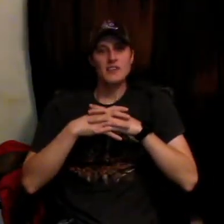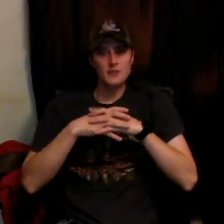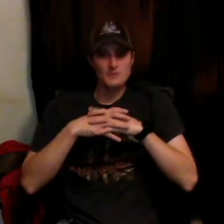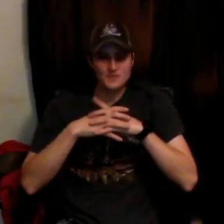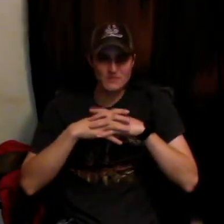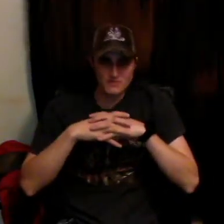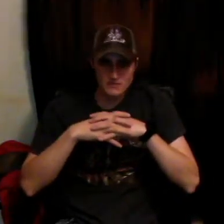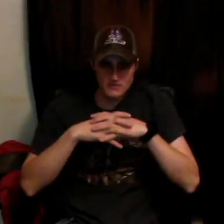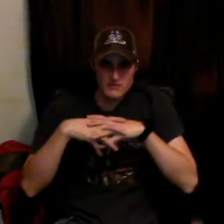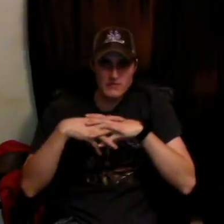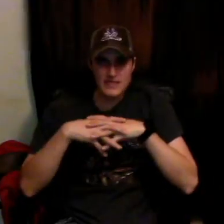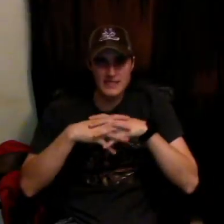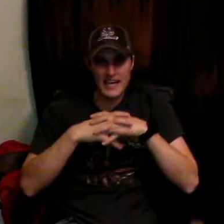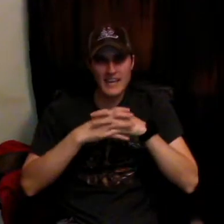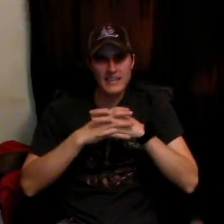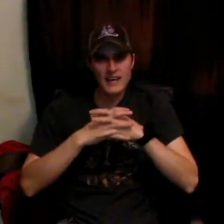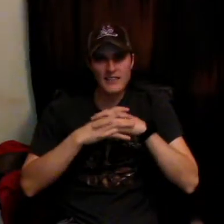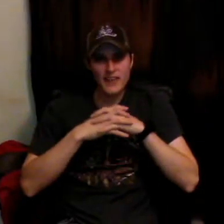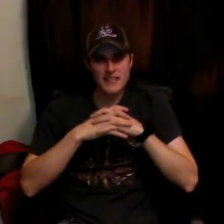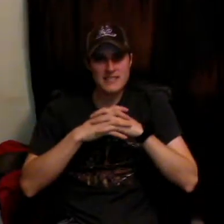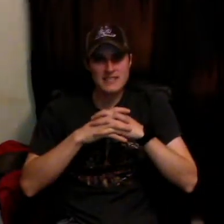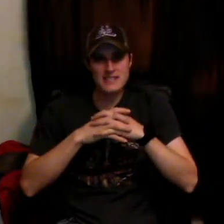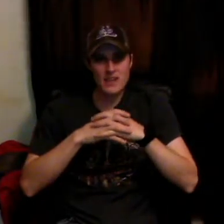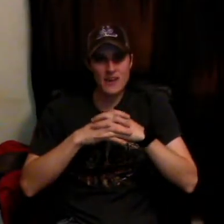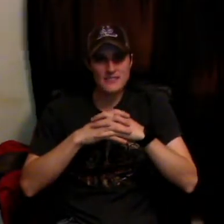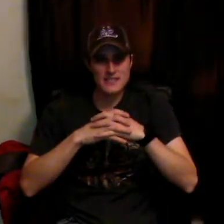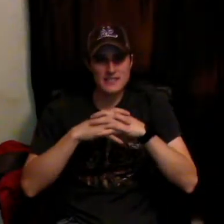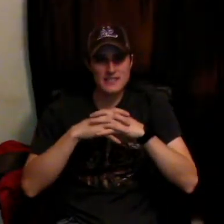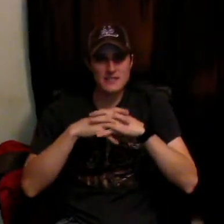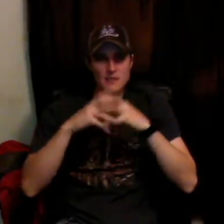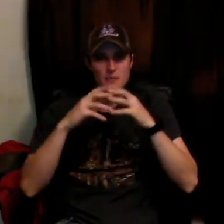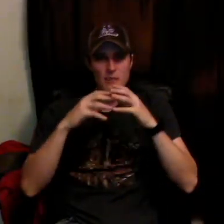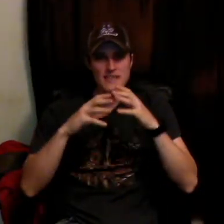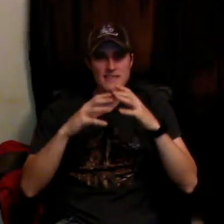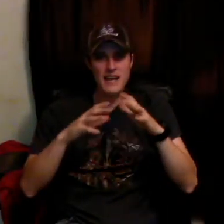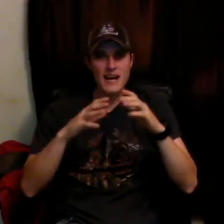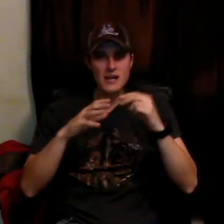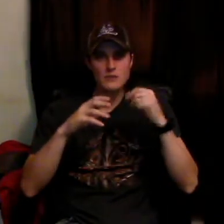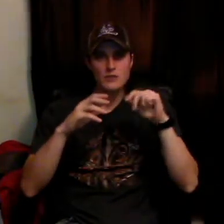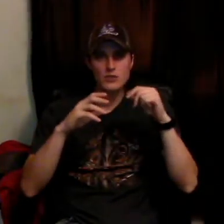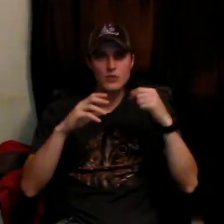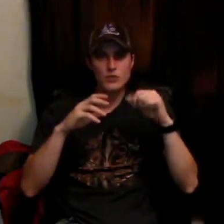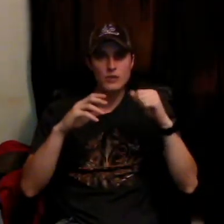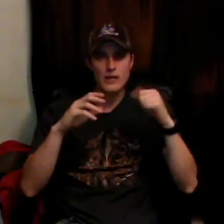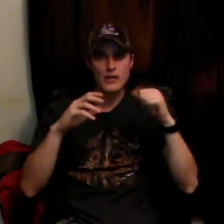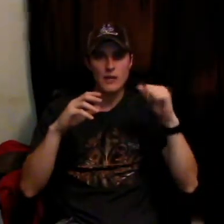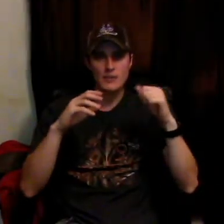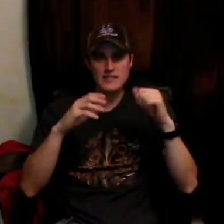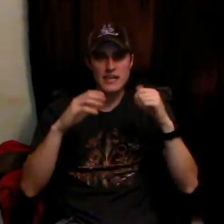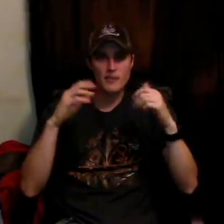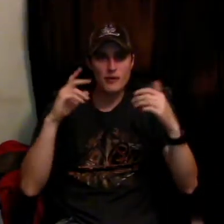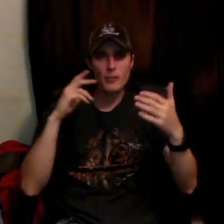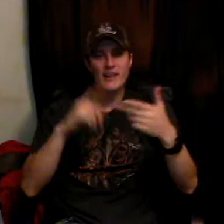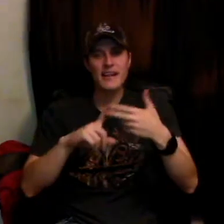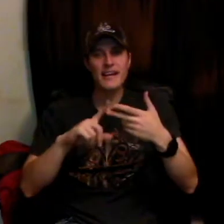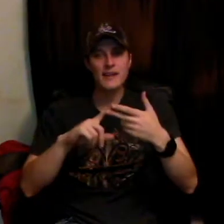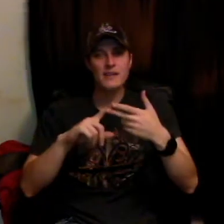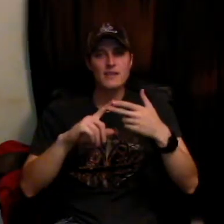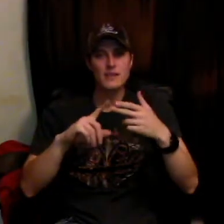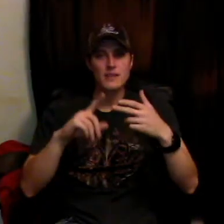so today I thought since it's the off season, it's the best time to put together a plan